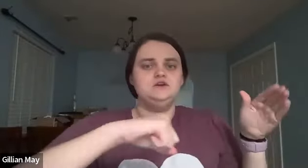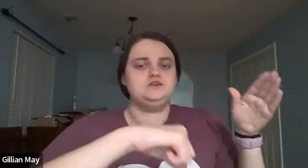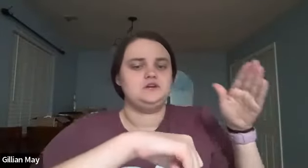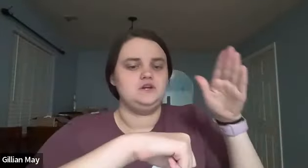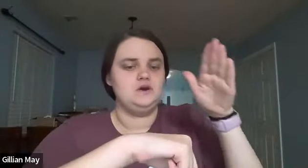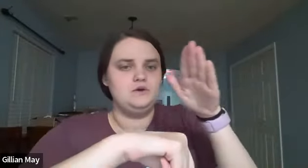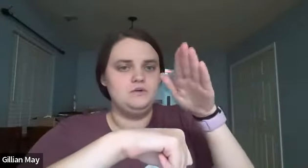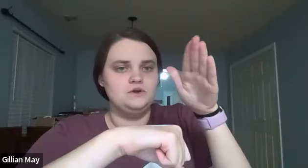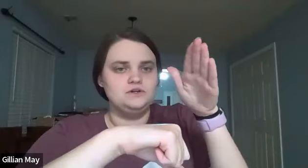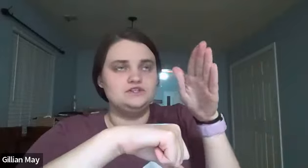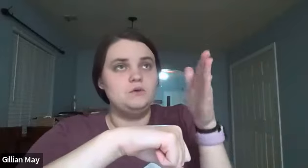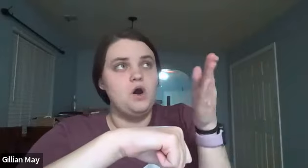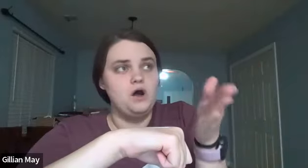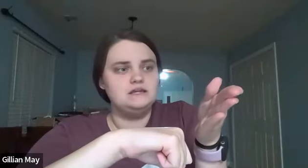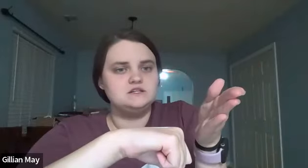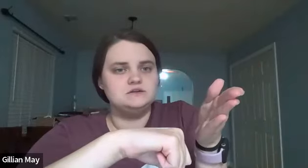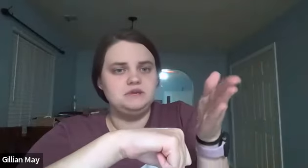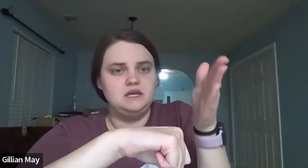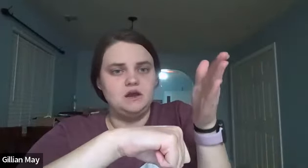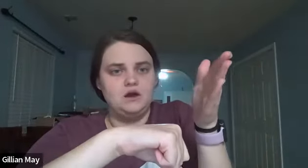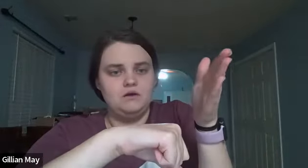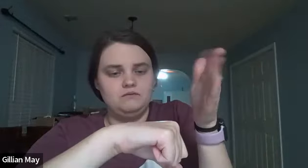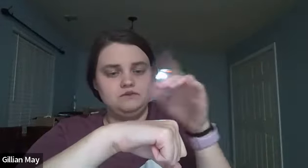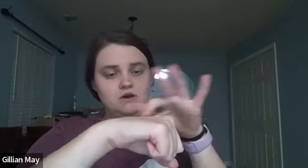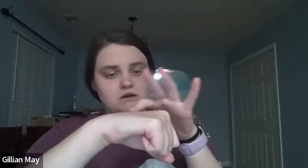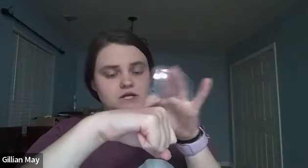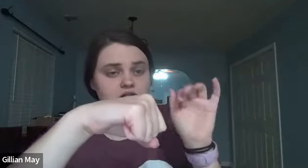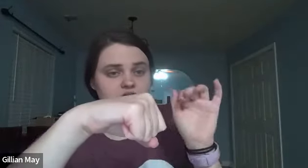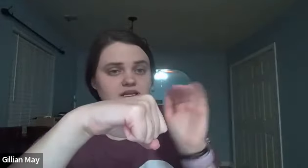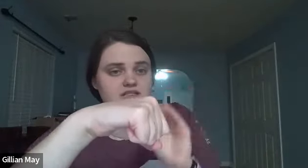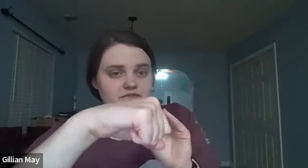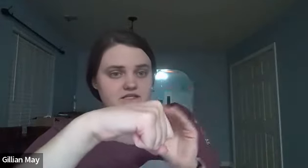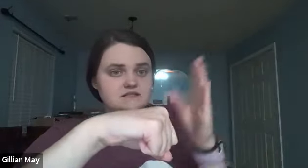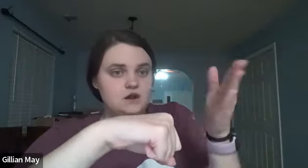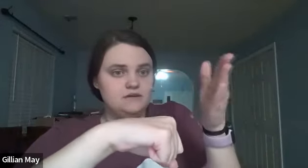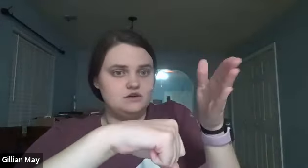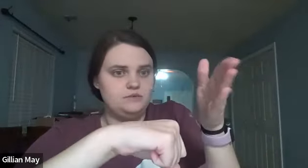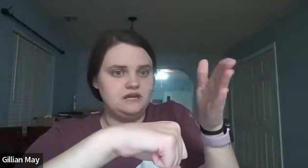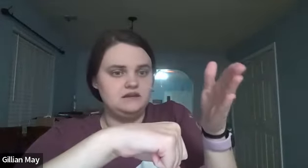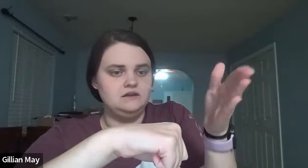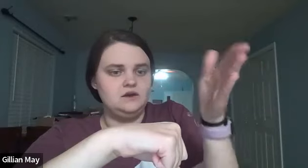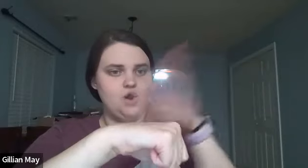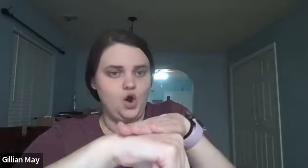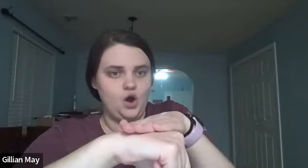you're going to go. So on is going to be non-dominant's a fist, dominant's open hand, on.